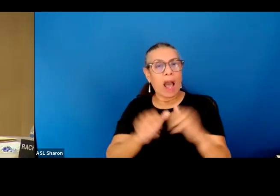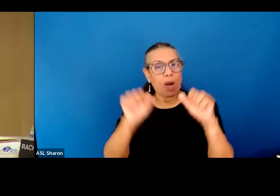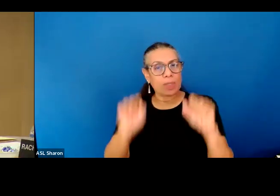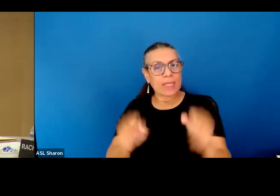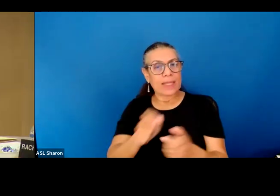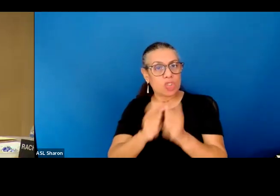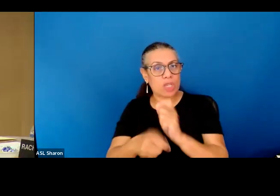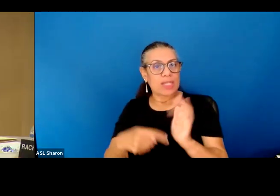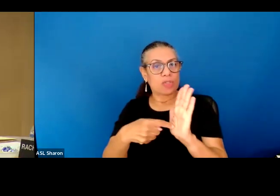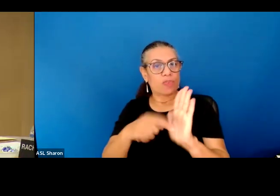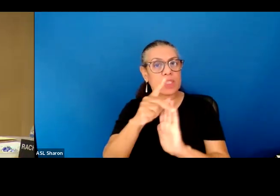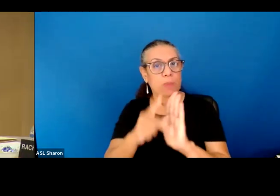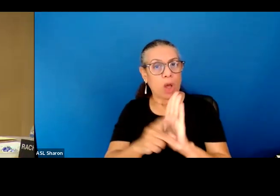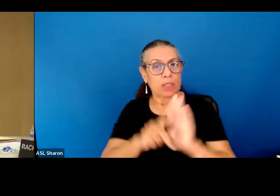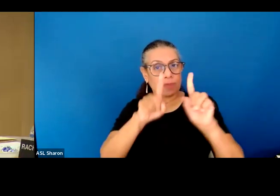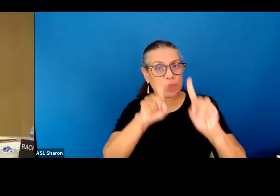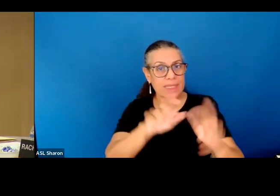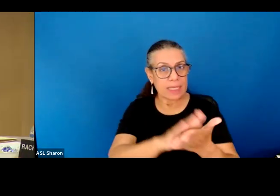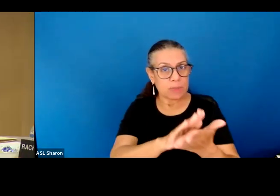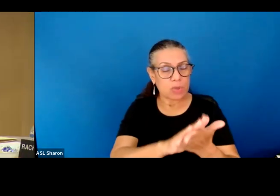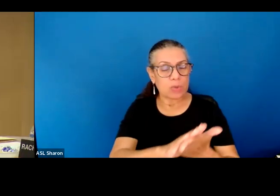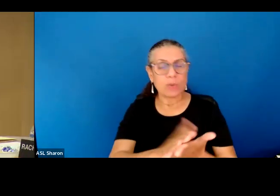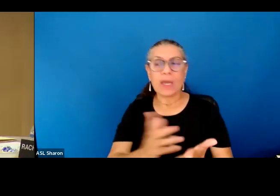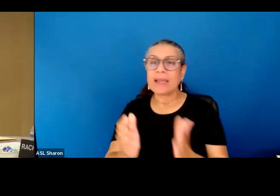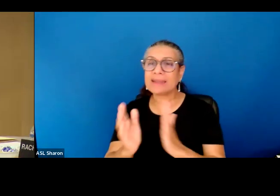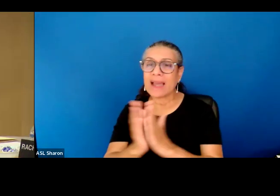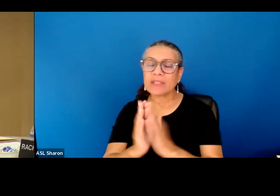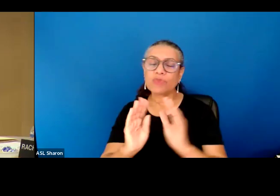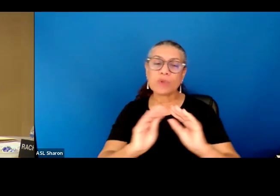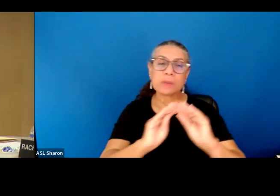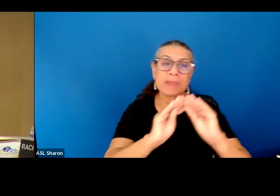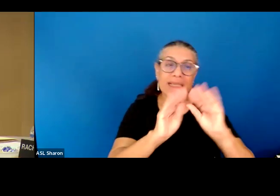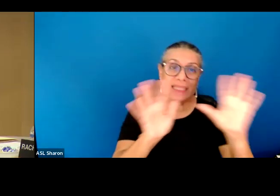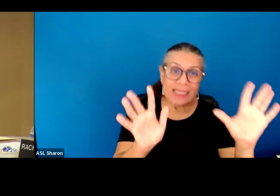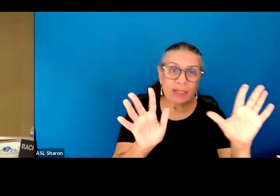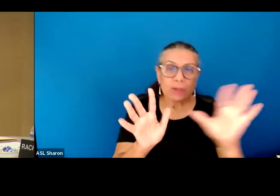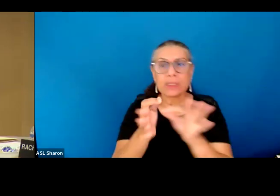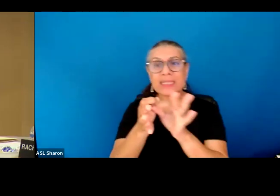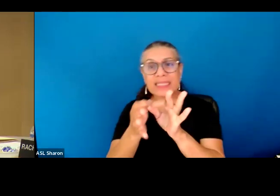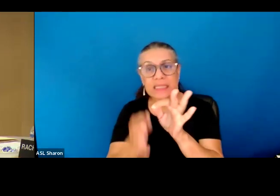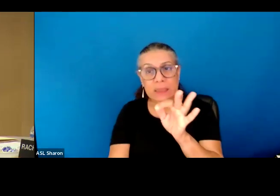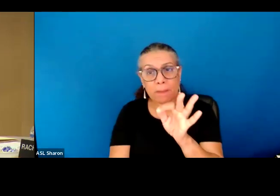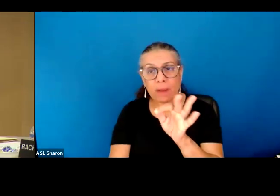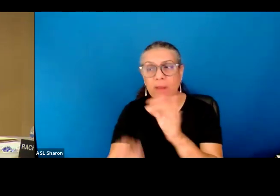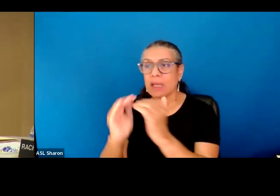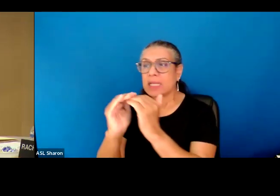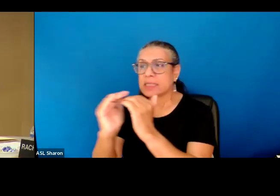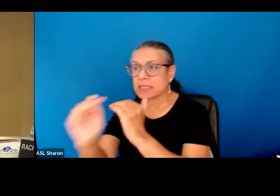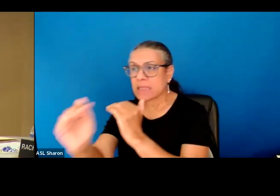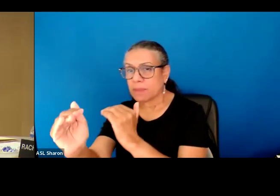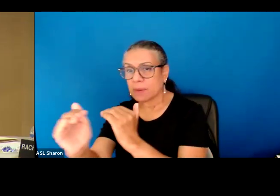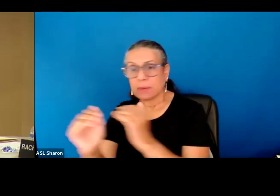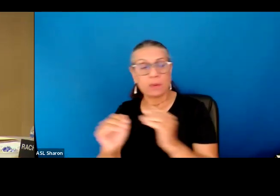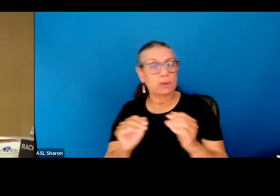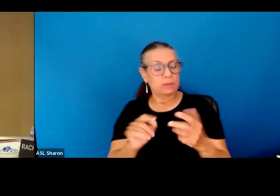changes to the policy answer the call for clarity, simplicity, and stability? And how well do the potential